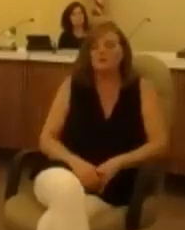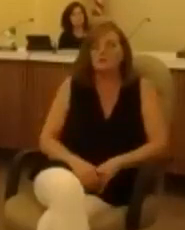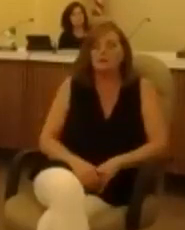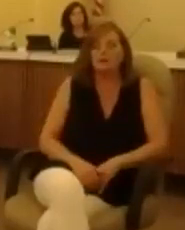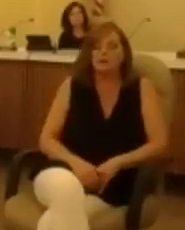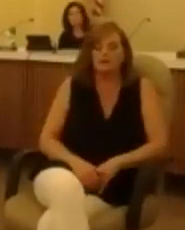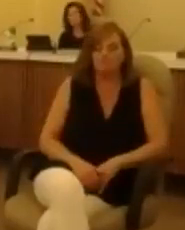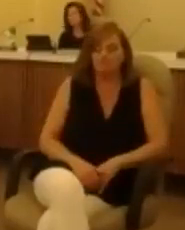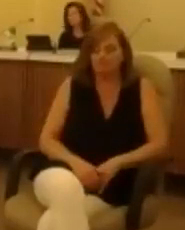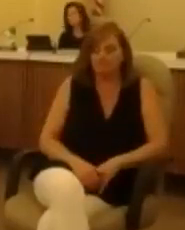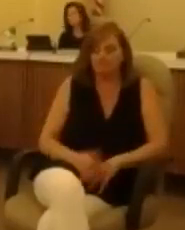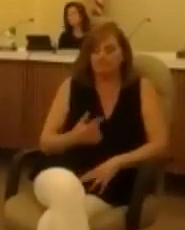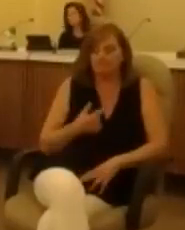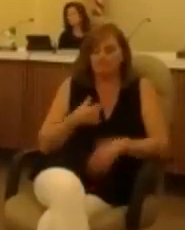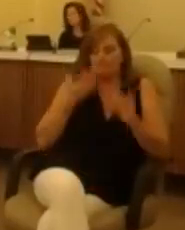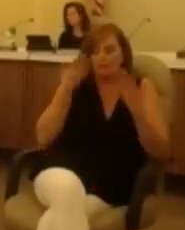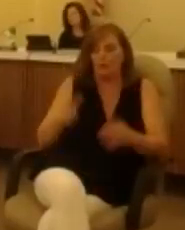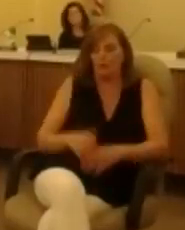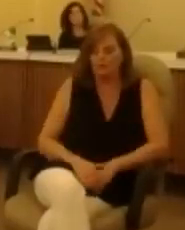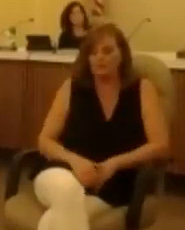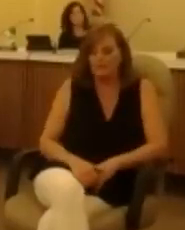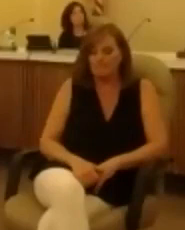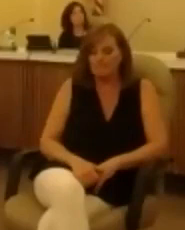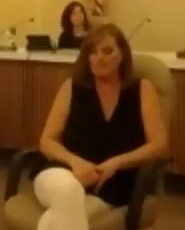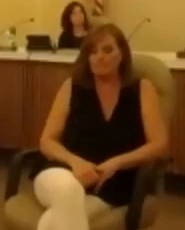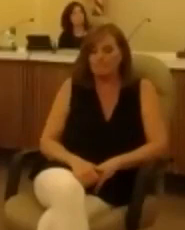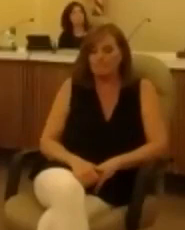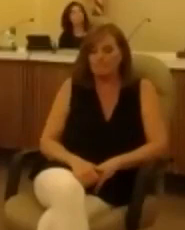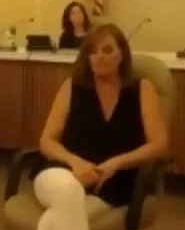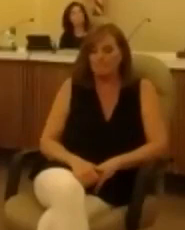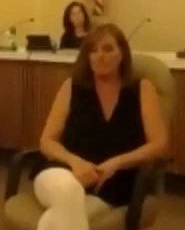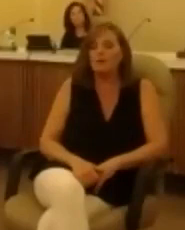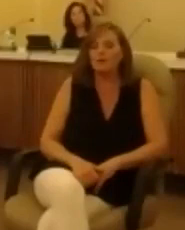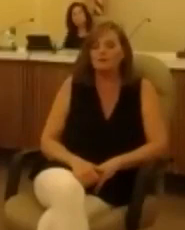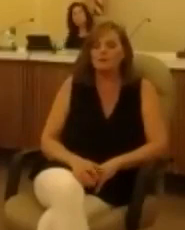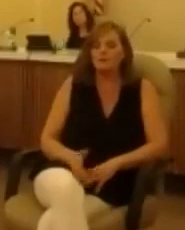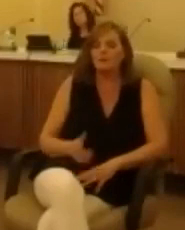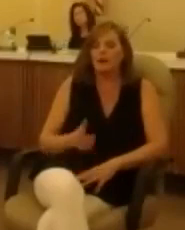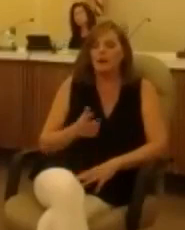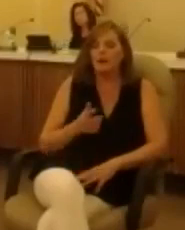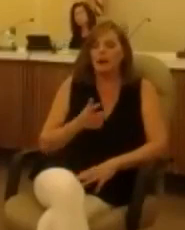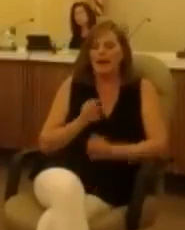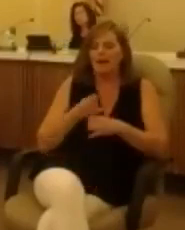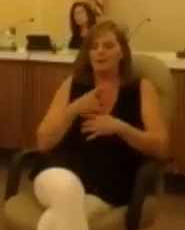other. I can have that, we'll have that answer for you for next meeting.